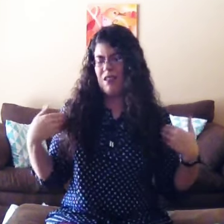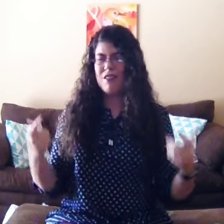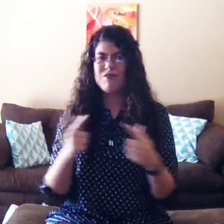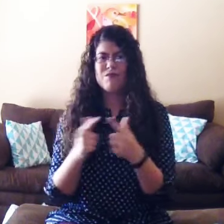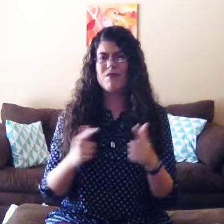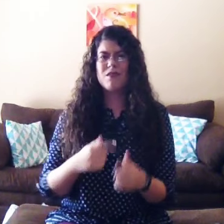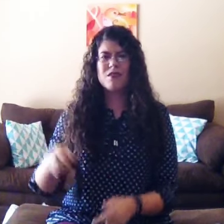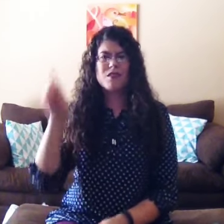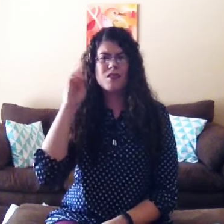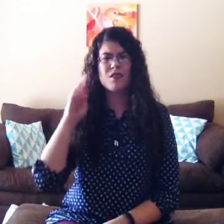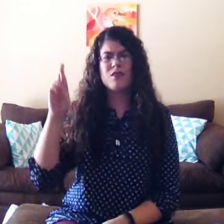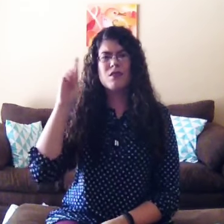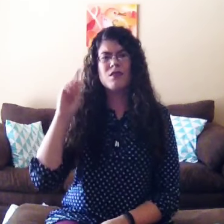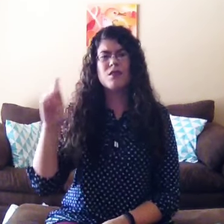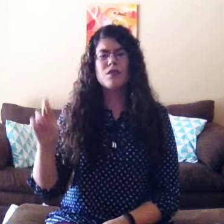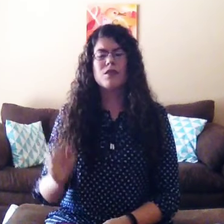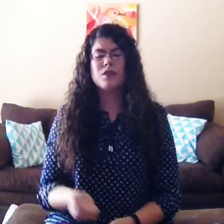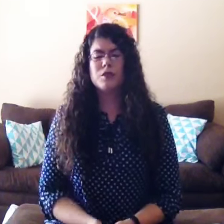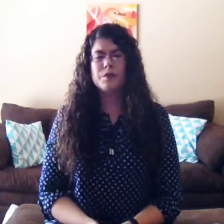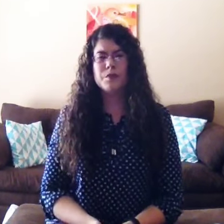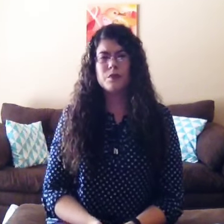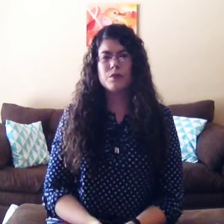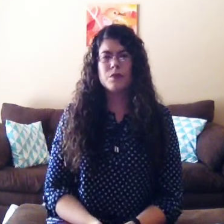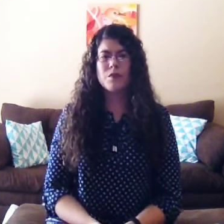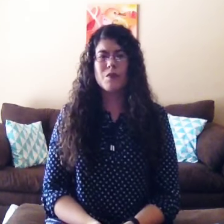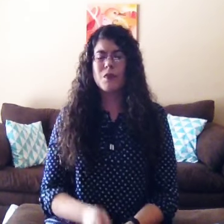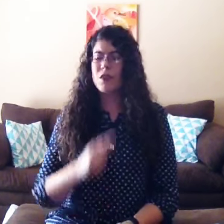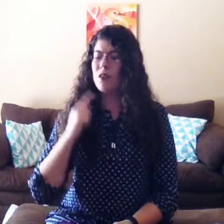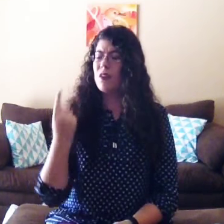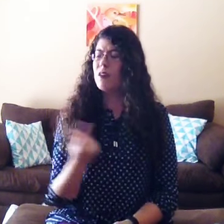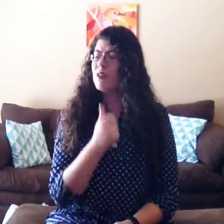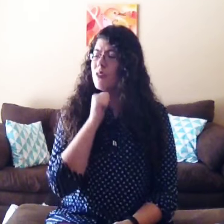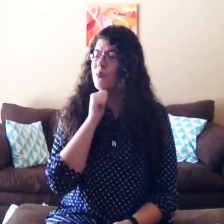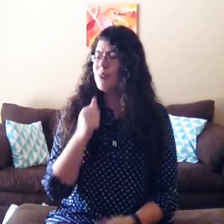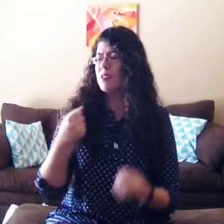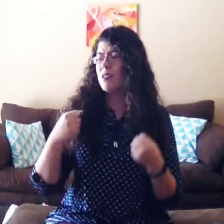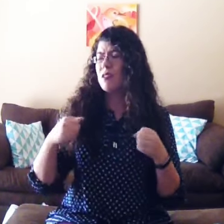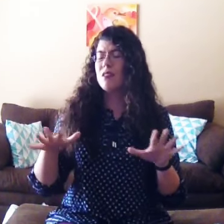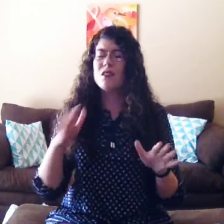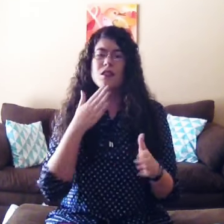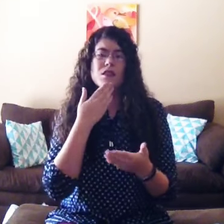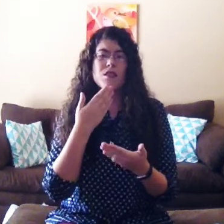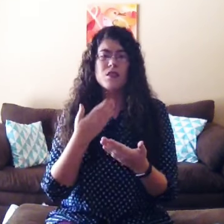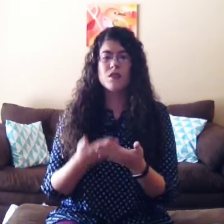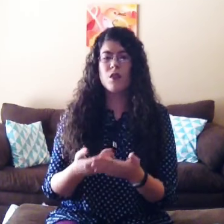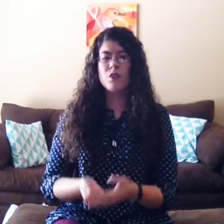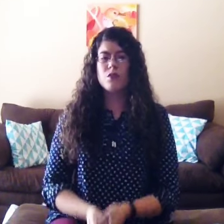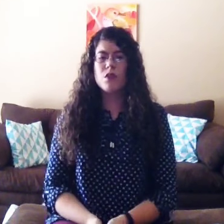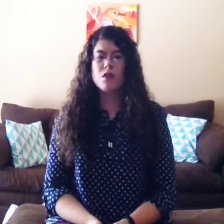Like I got ulterior motives. Though we didn't end this so